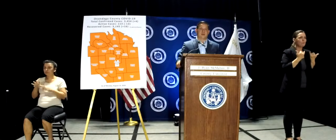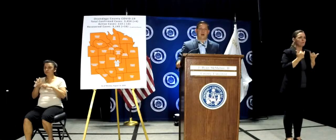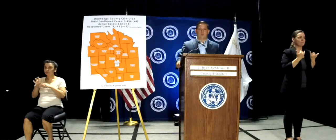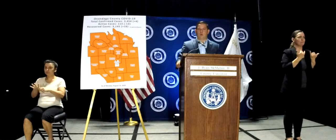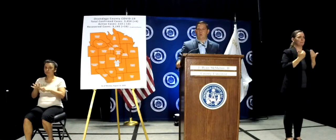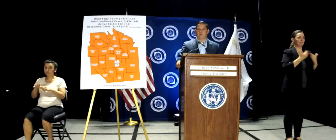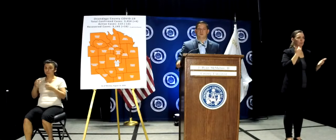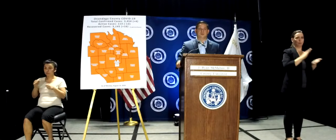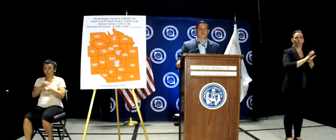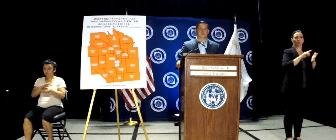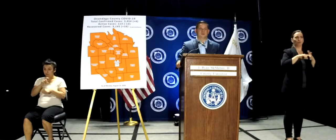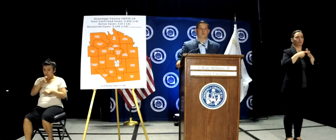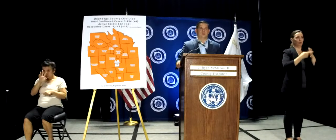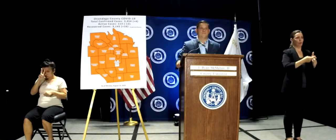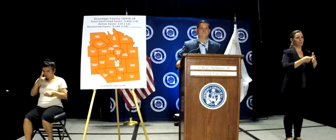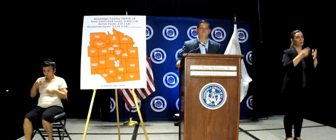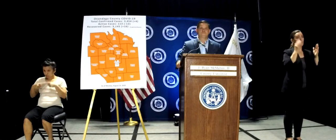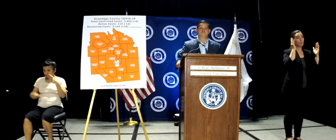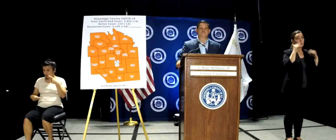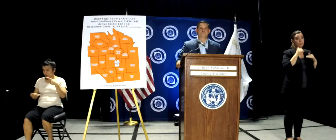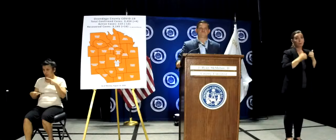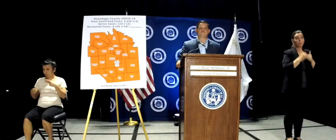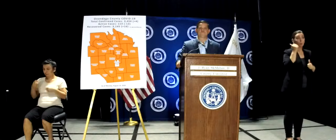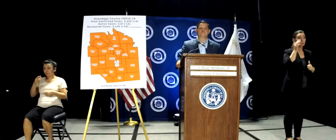there's a gap, we'll work with the districts and deal with it.